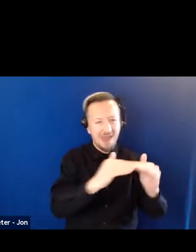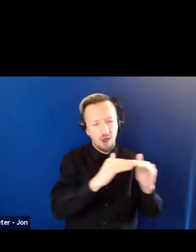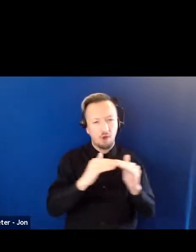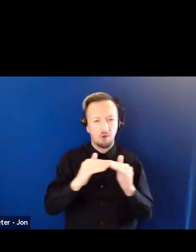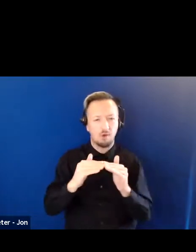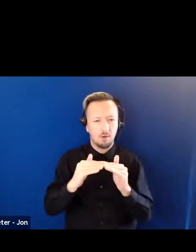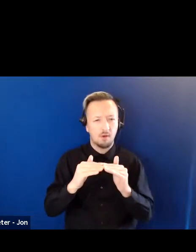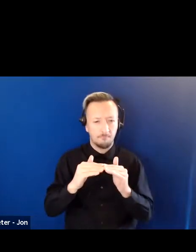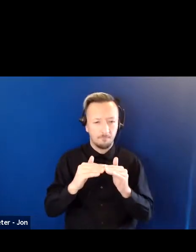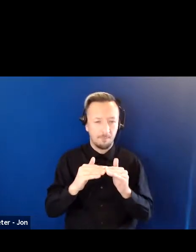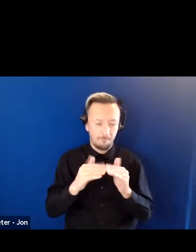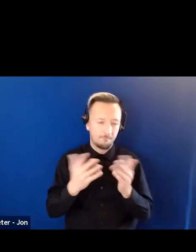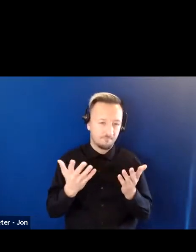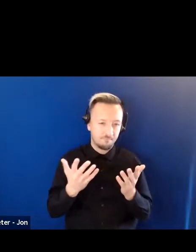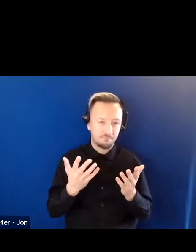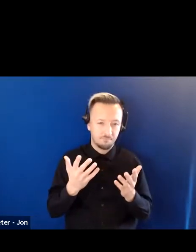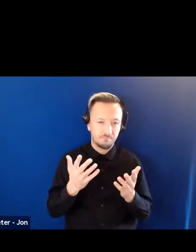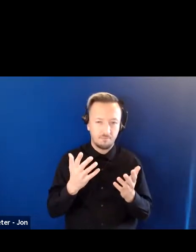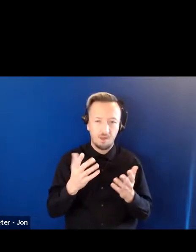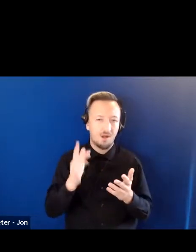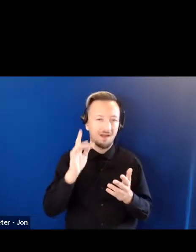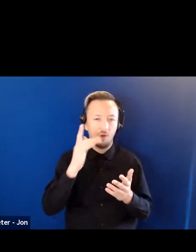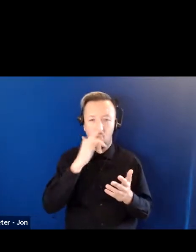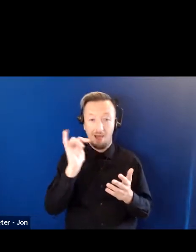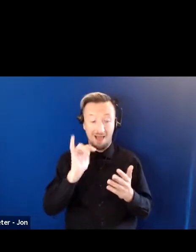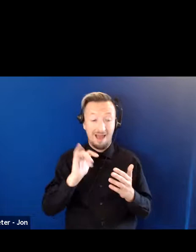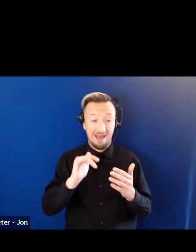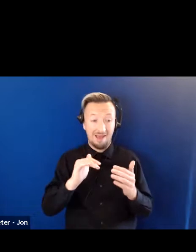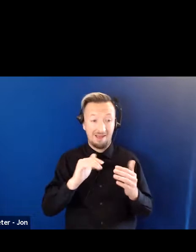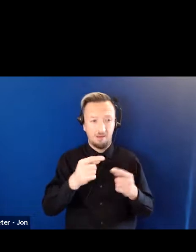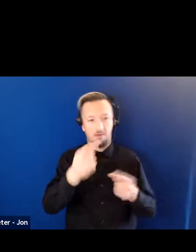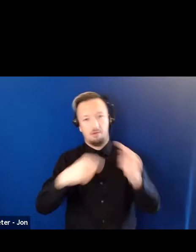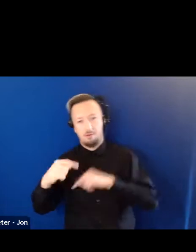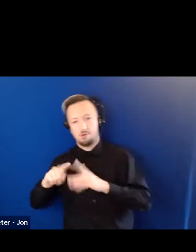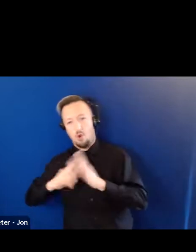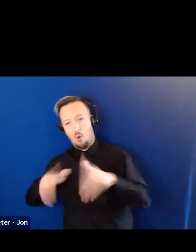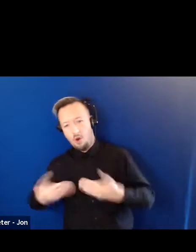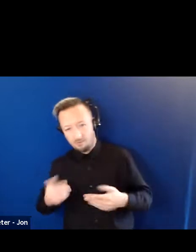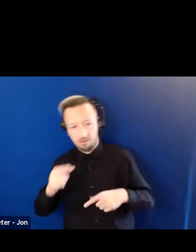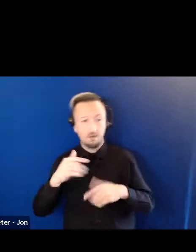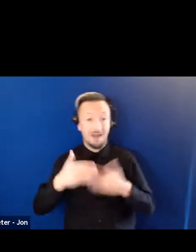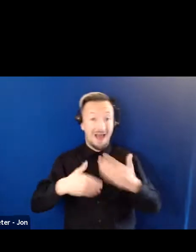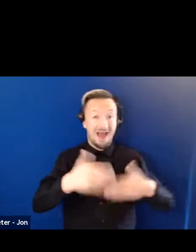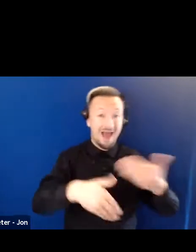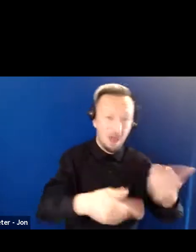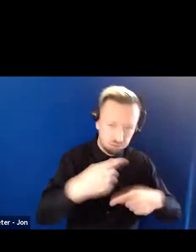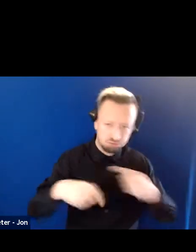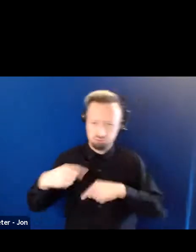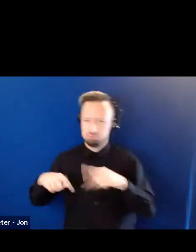probably will have to come back and start all over, because apparently we're not doing something right in